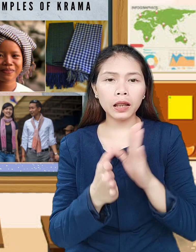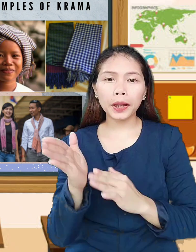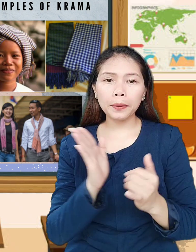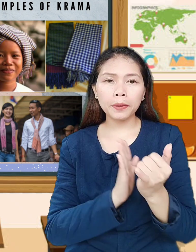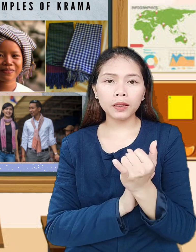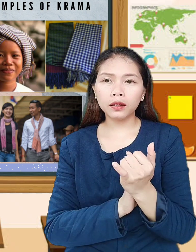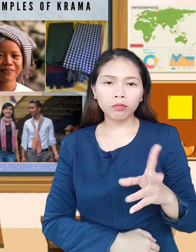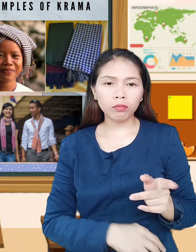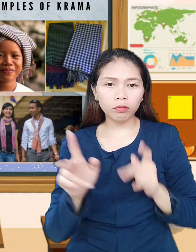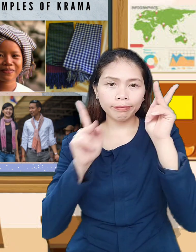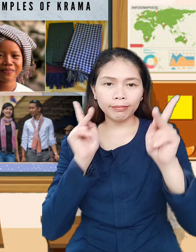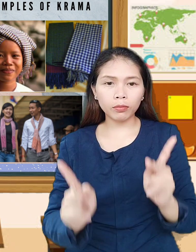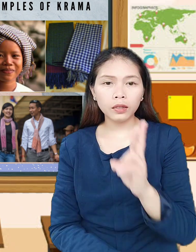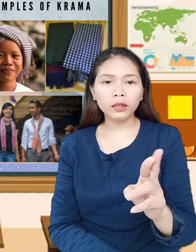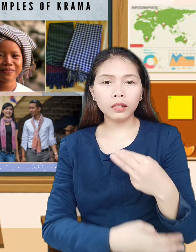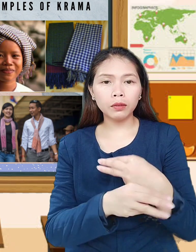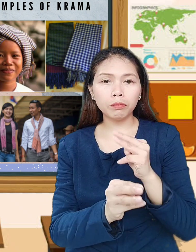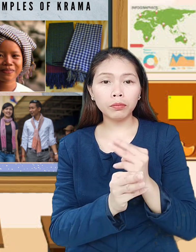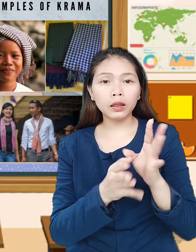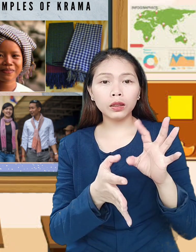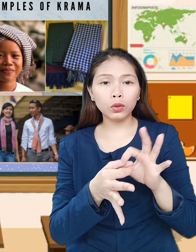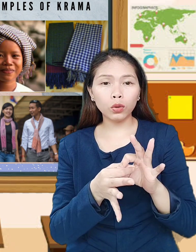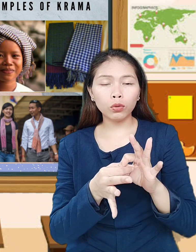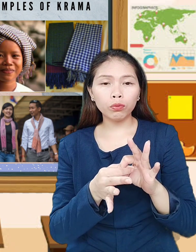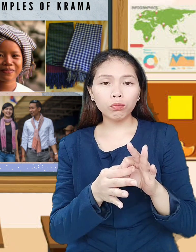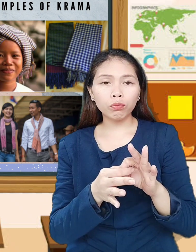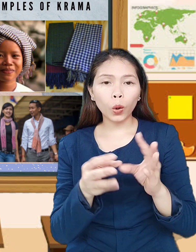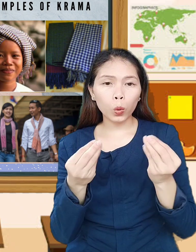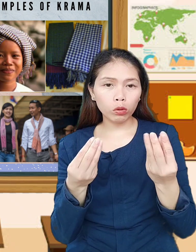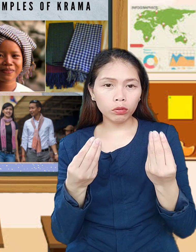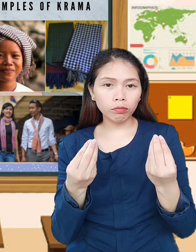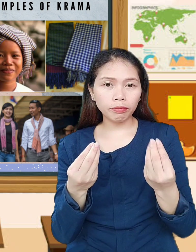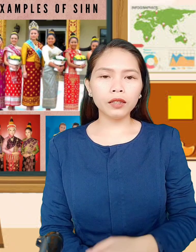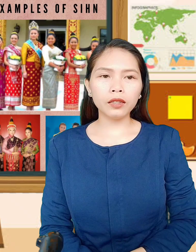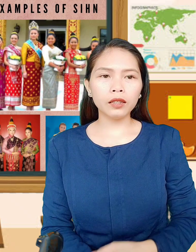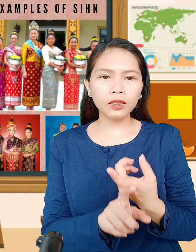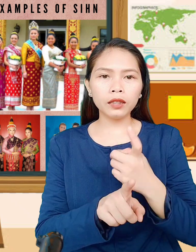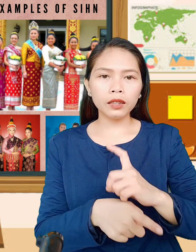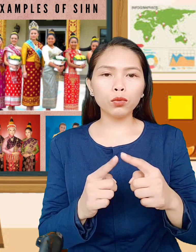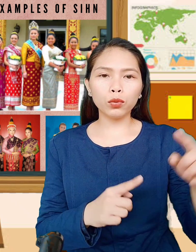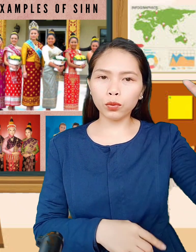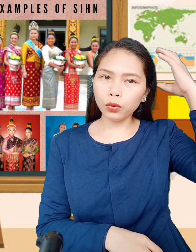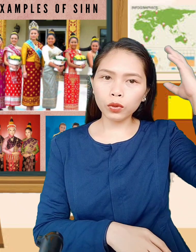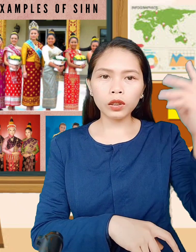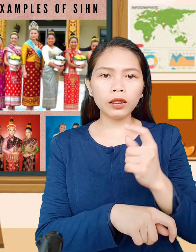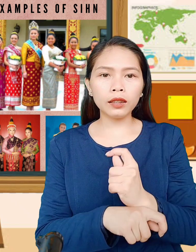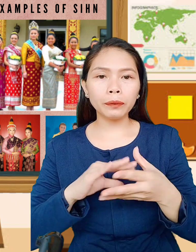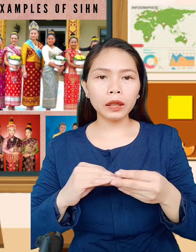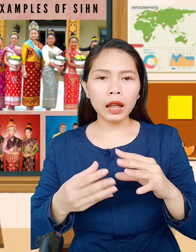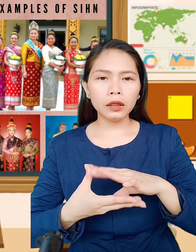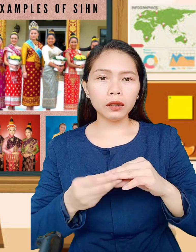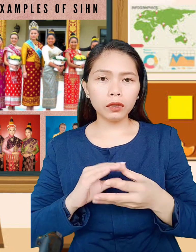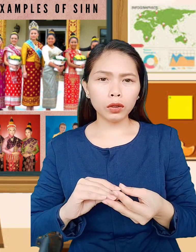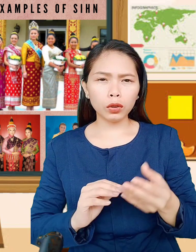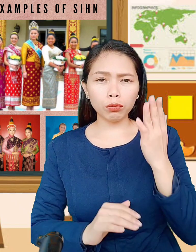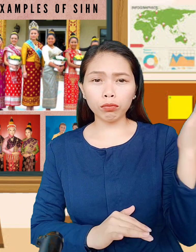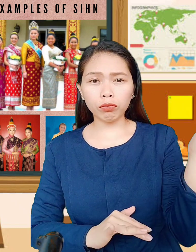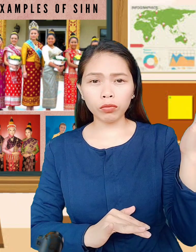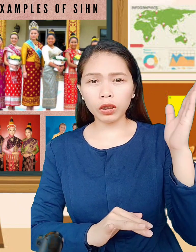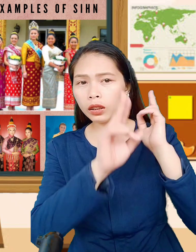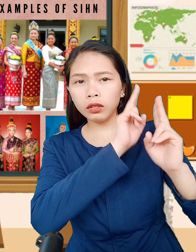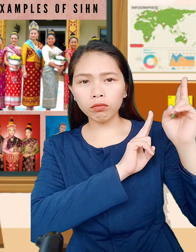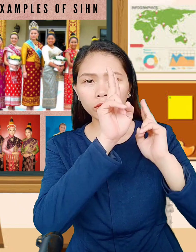by Cambodians, are made of cotton. Laos. According to Lao